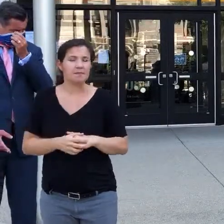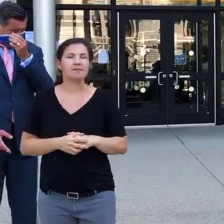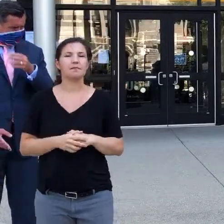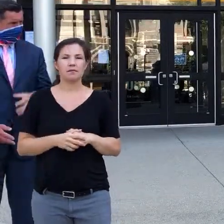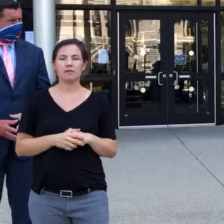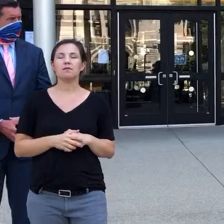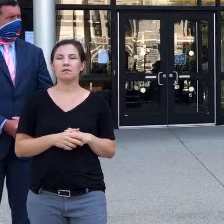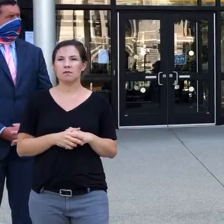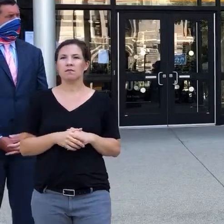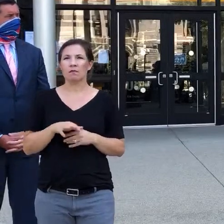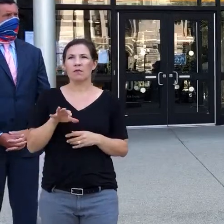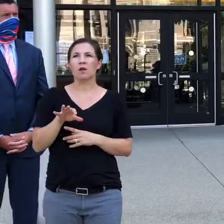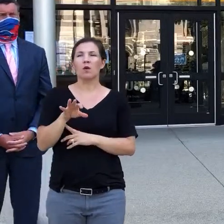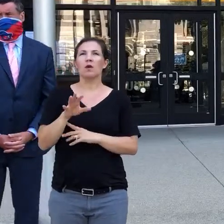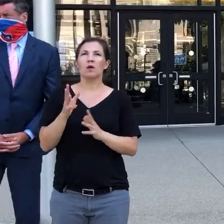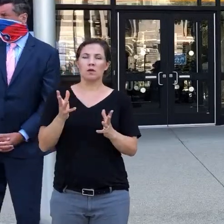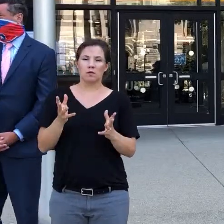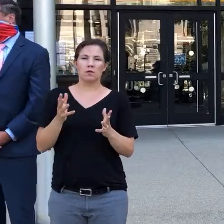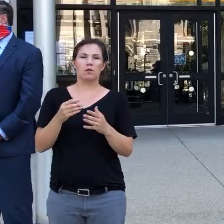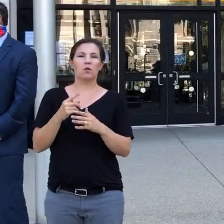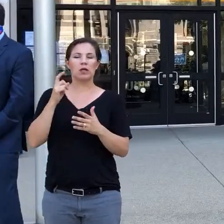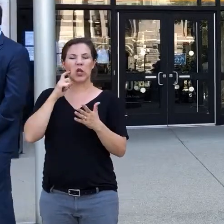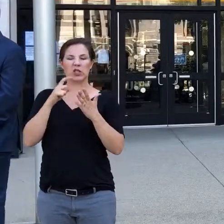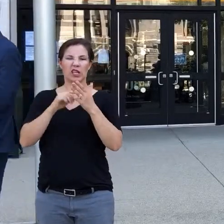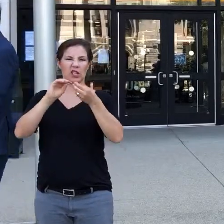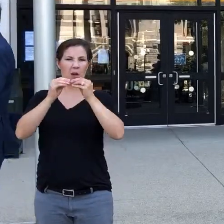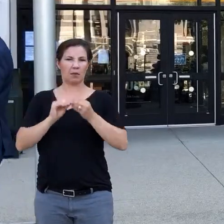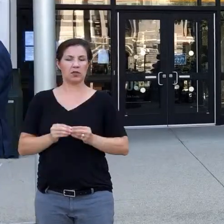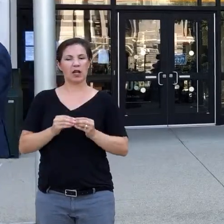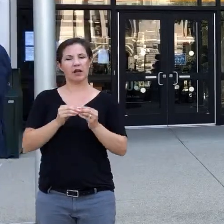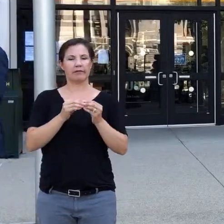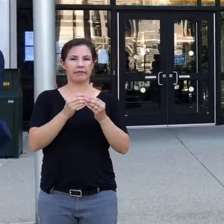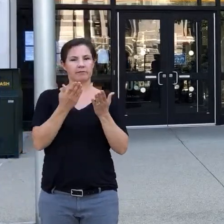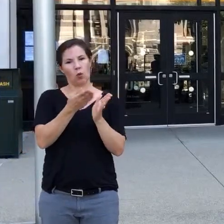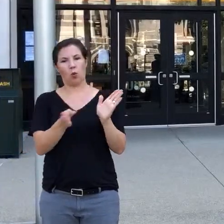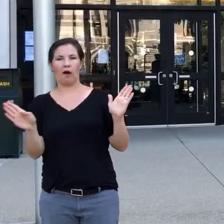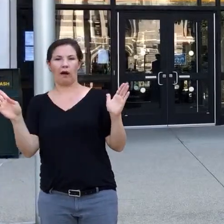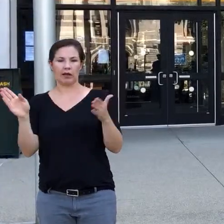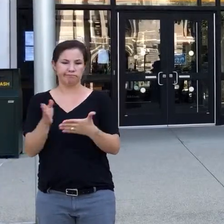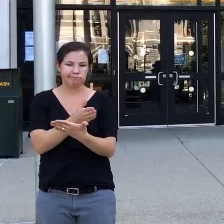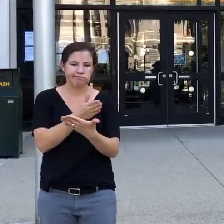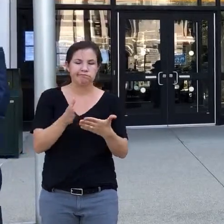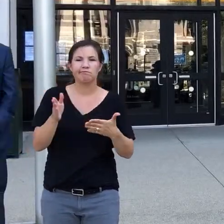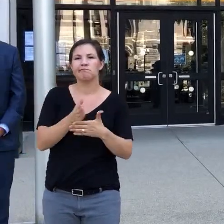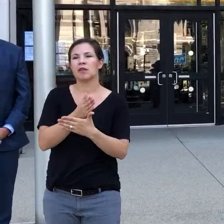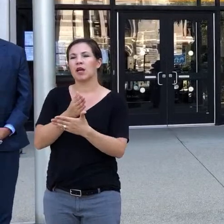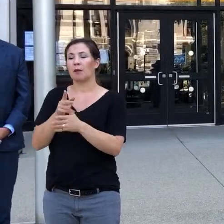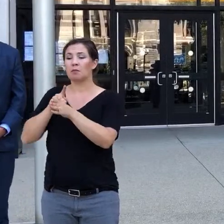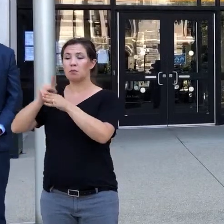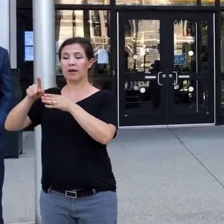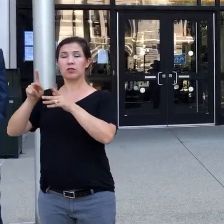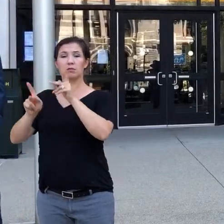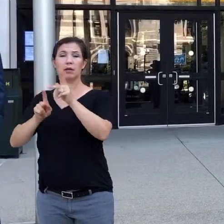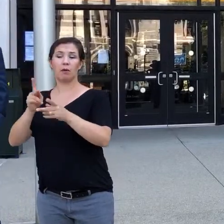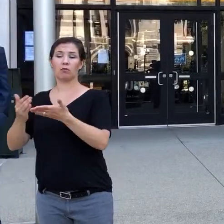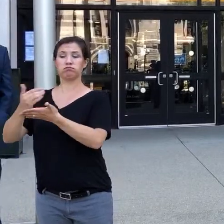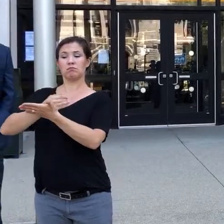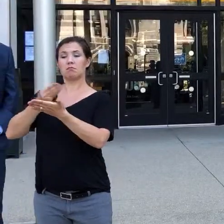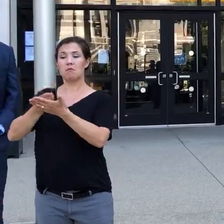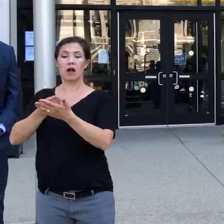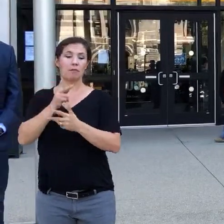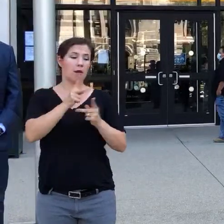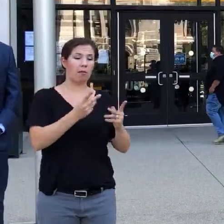We're finding a wide spectrum. So there could be professional people, people out of